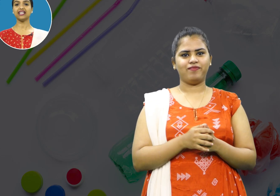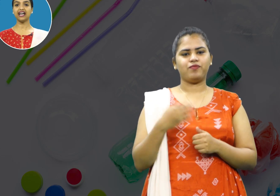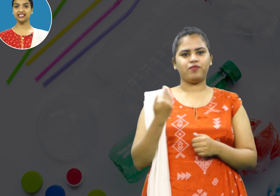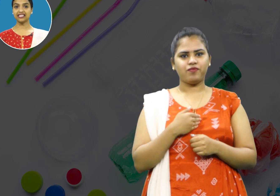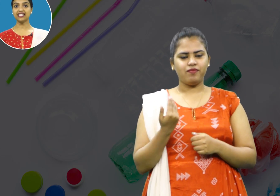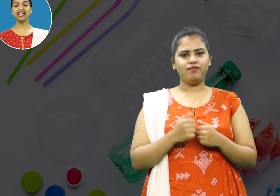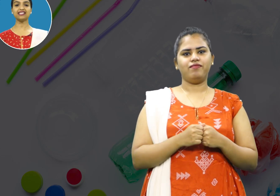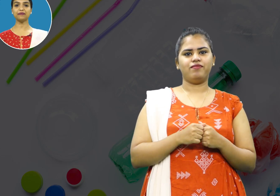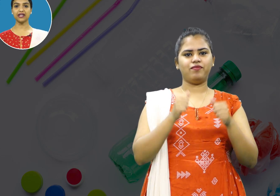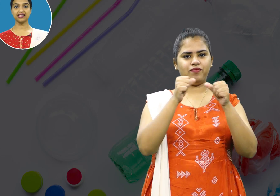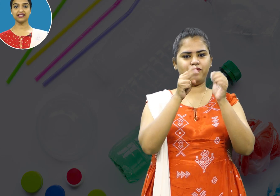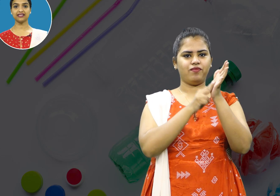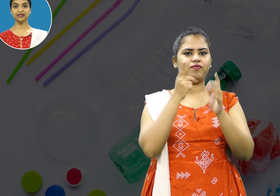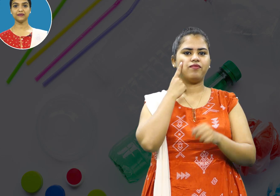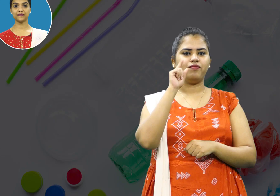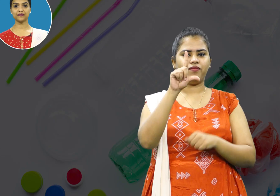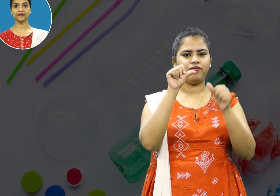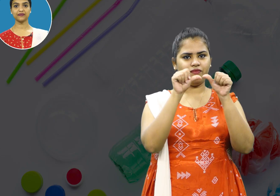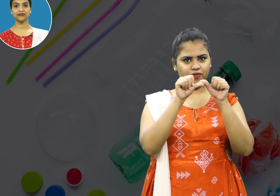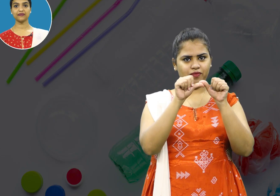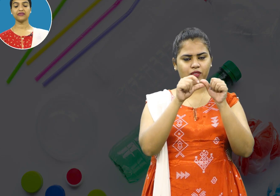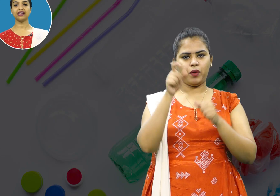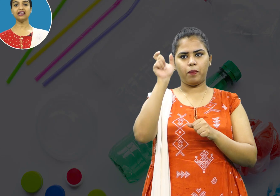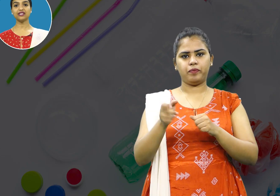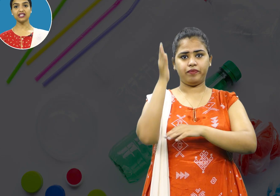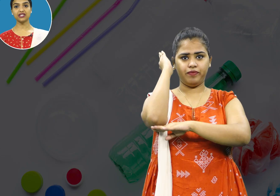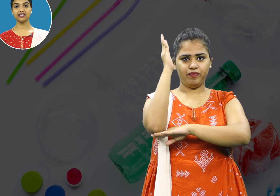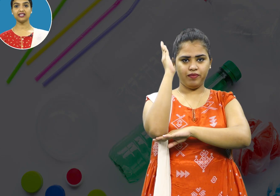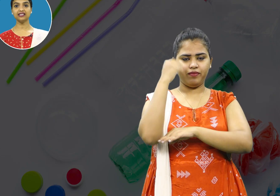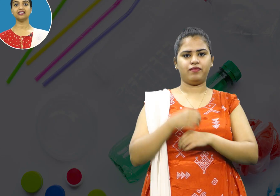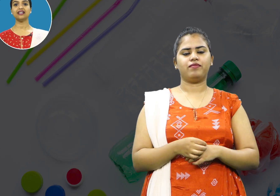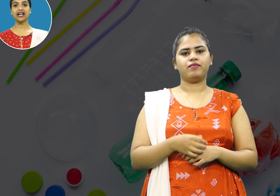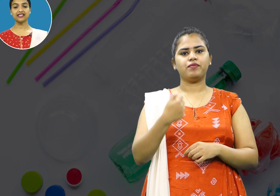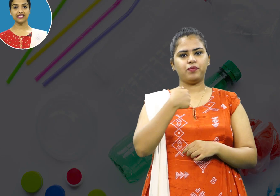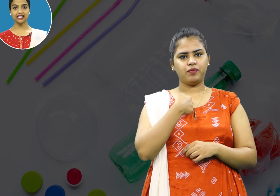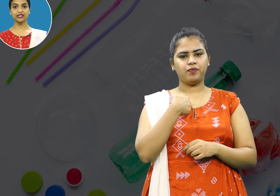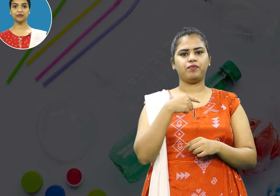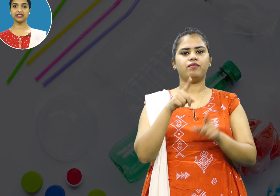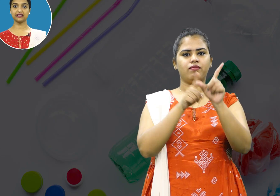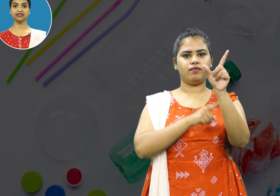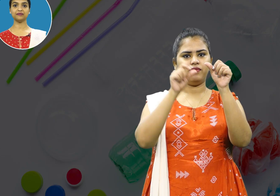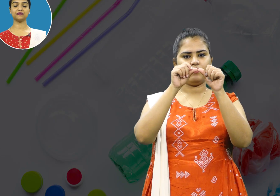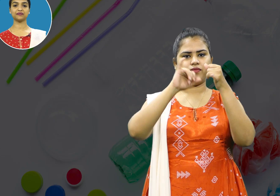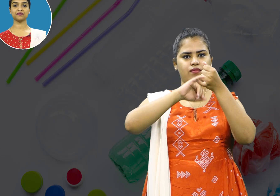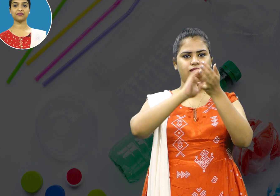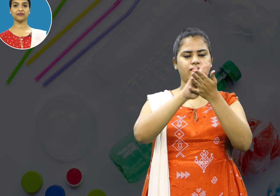We, Anila as the presenter and Yashika as the